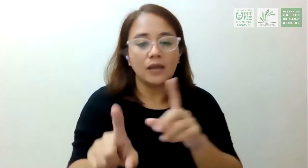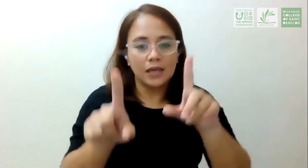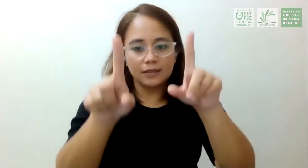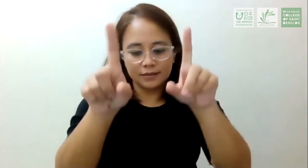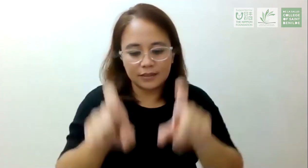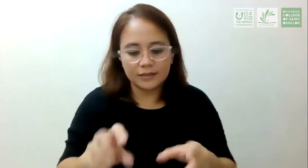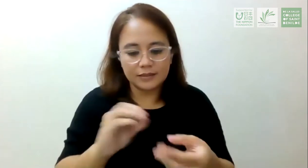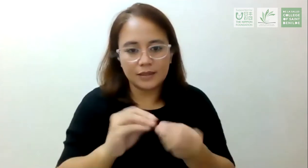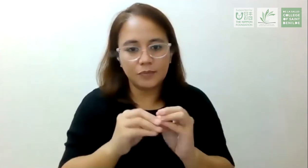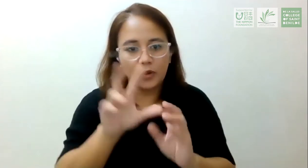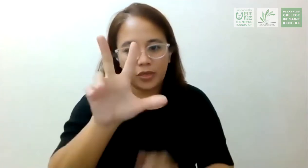3.